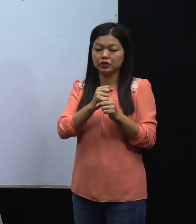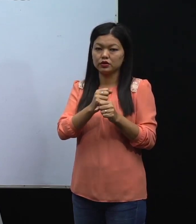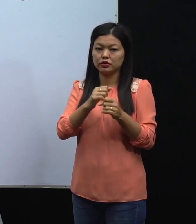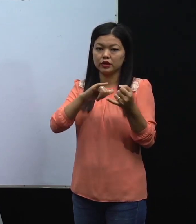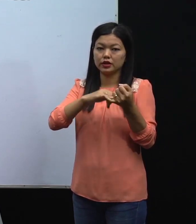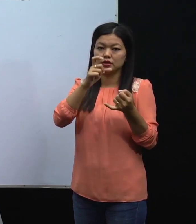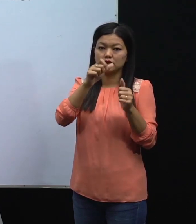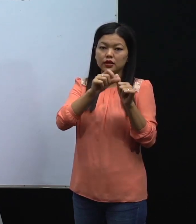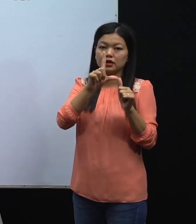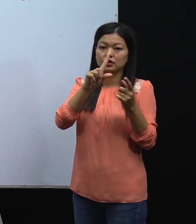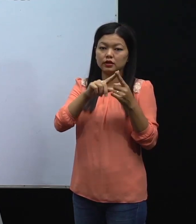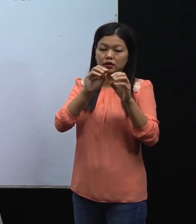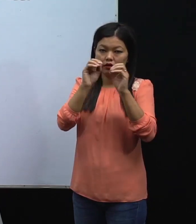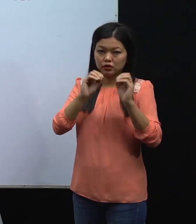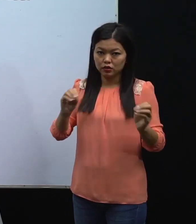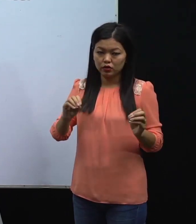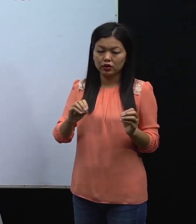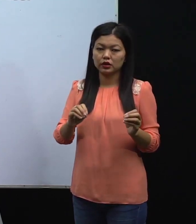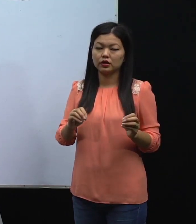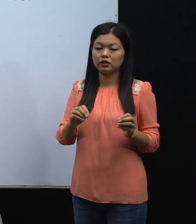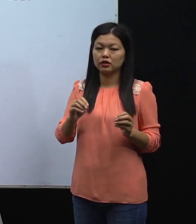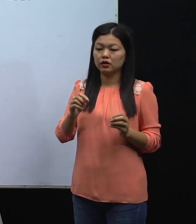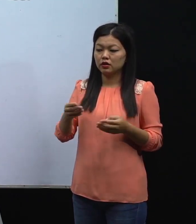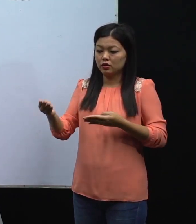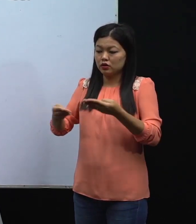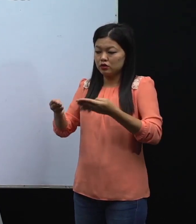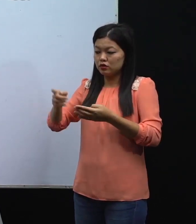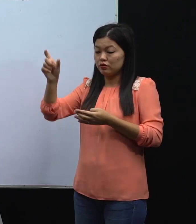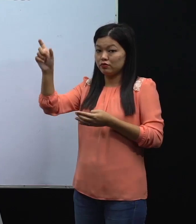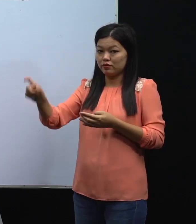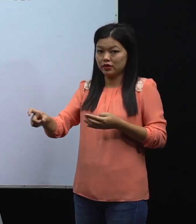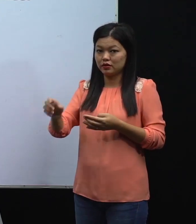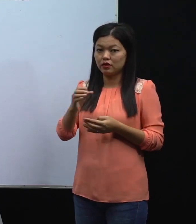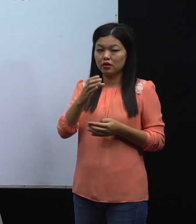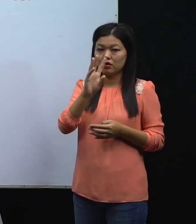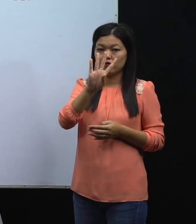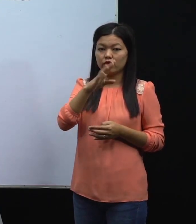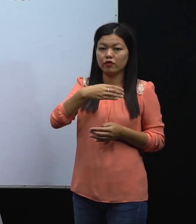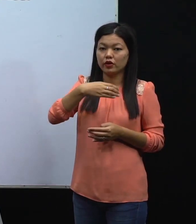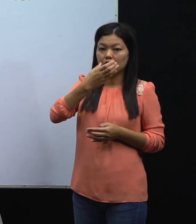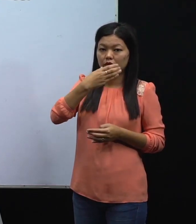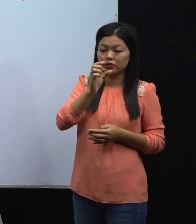atom, the relative standard which is used is carbon